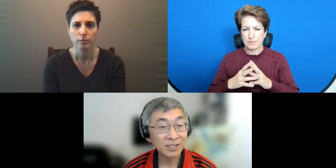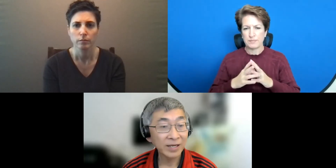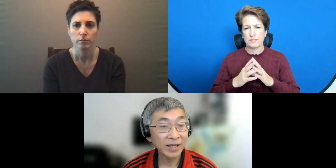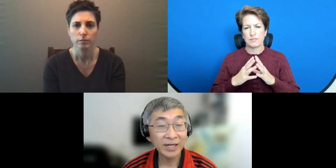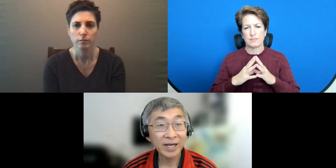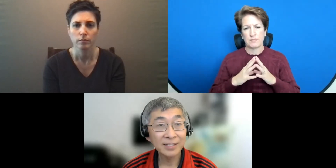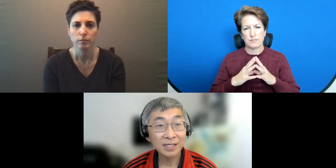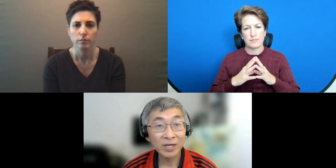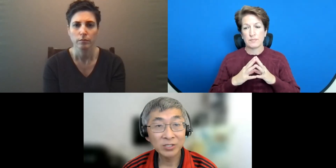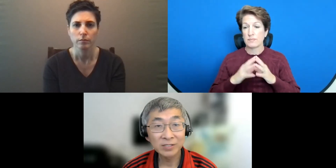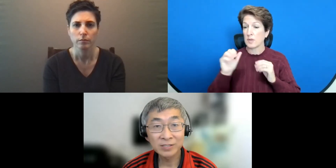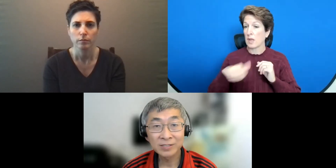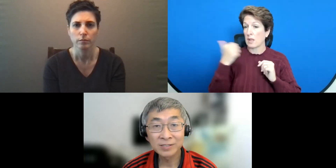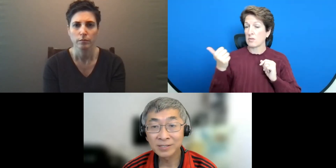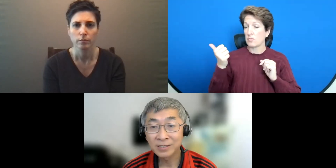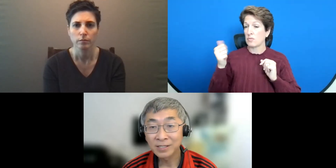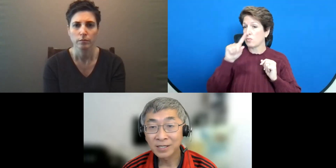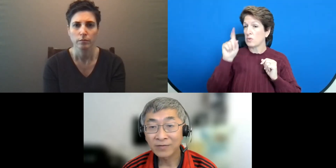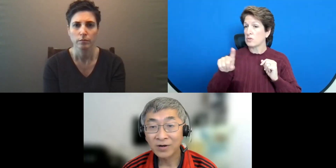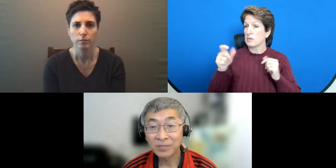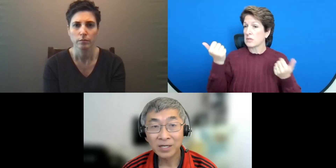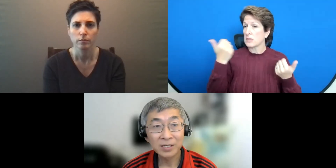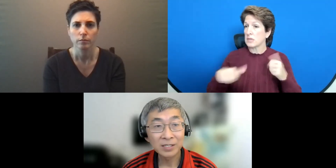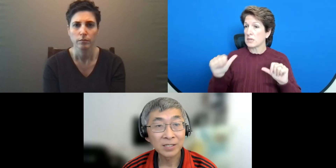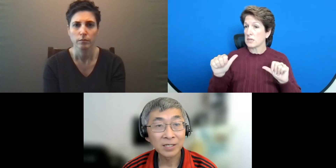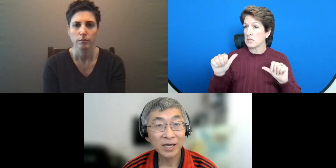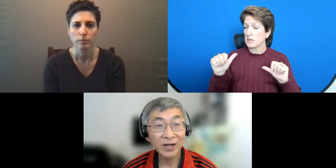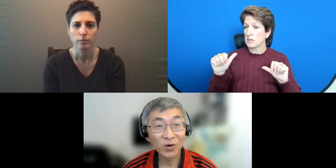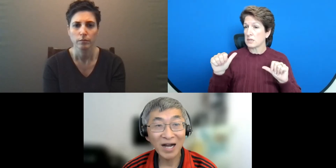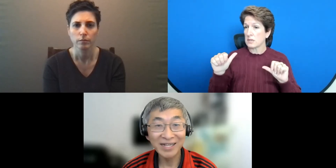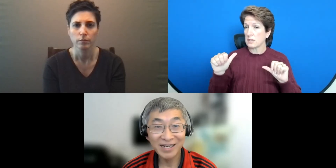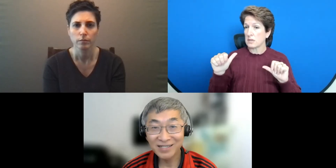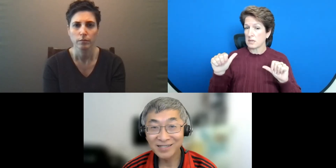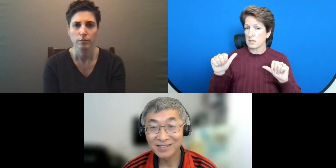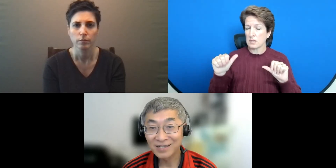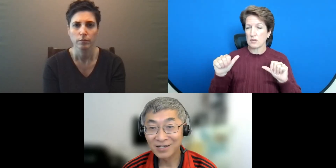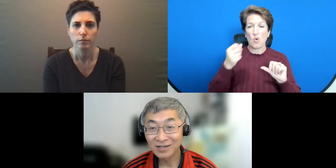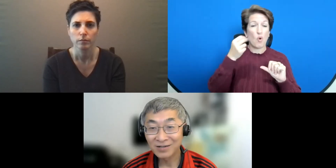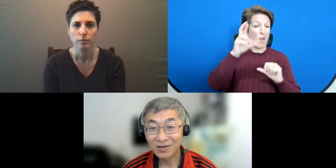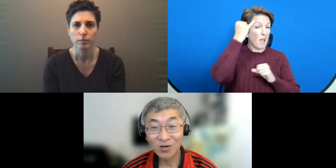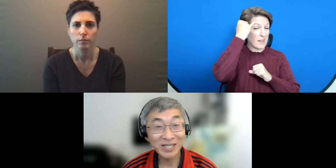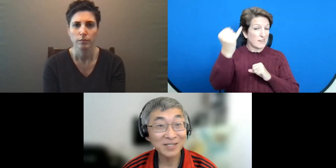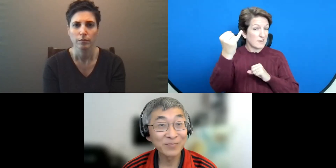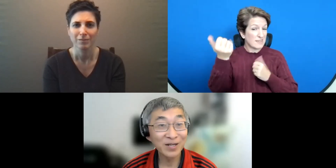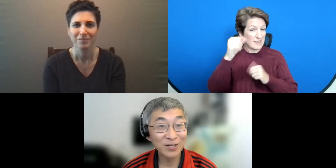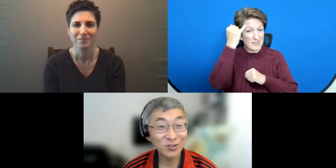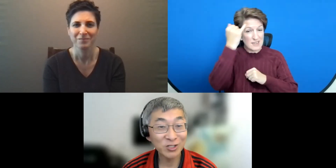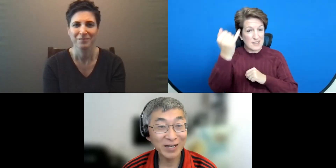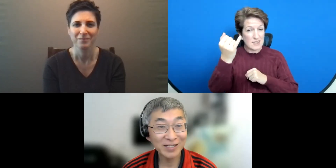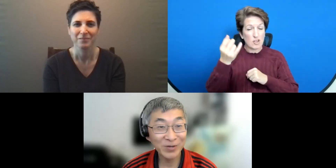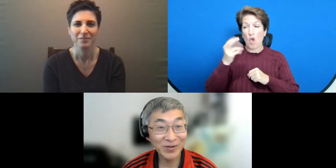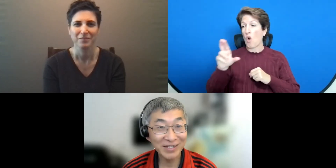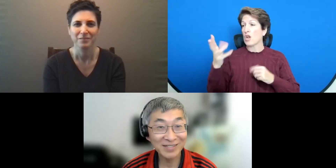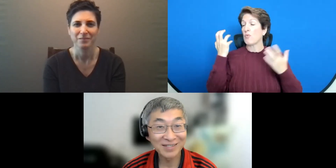Earlier, is there any other questions? Or ideas? Or ideas? Or just simply want to